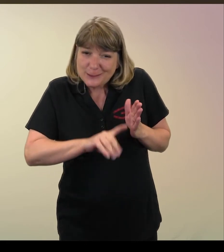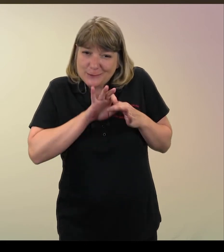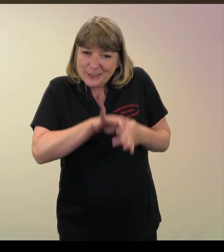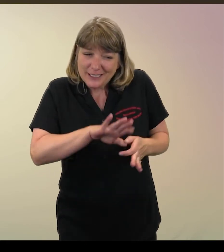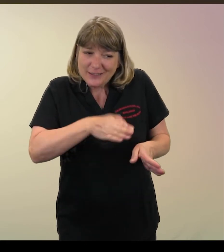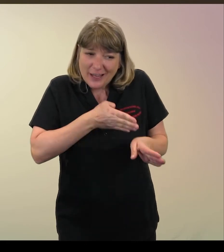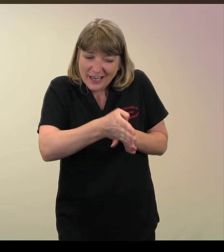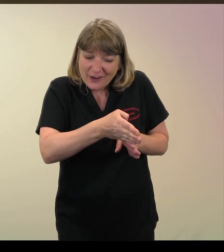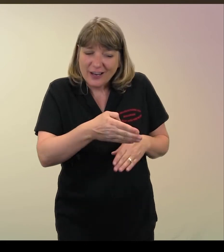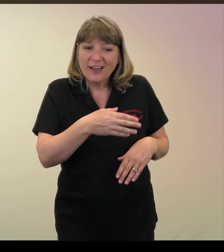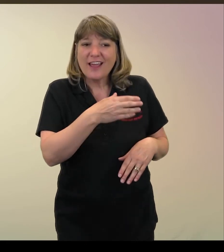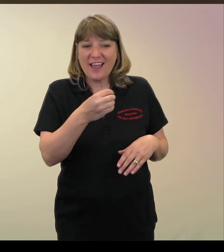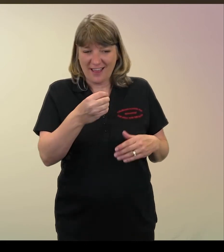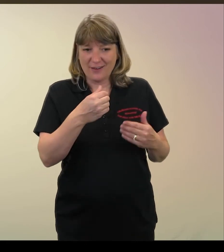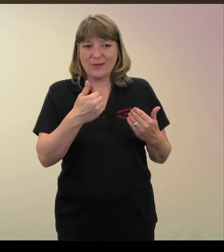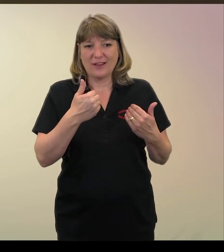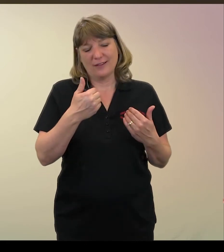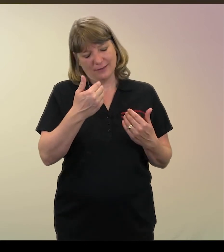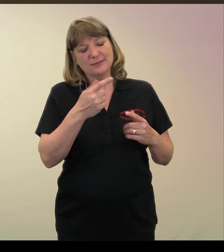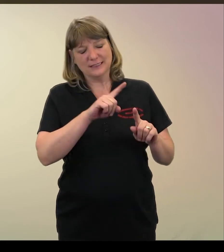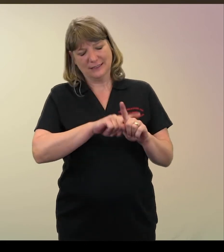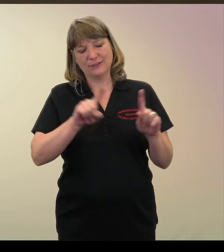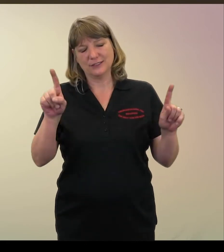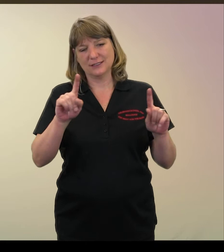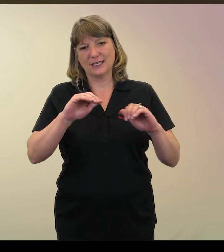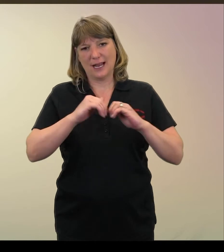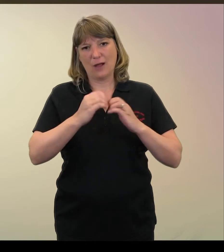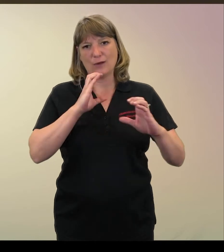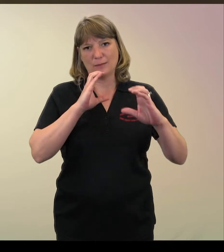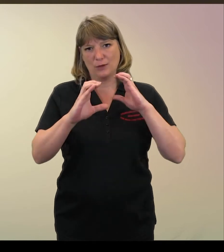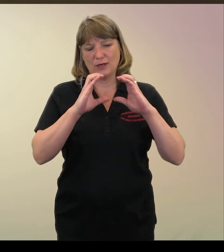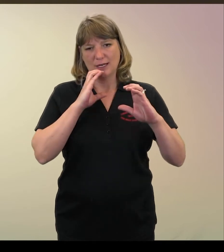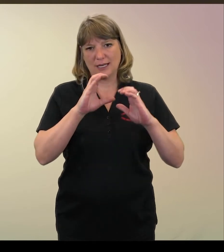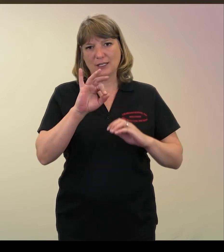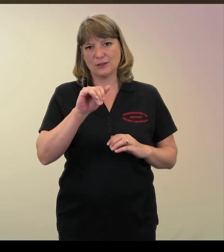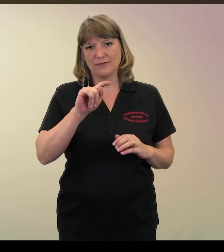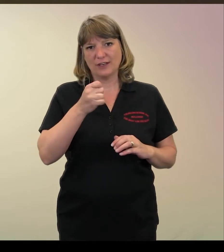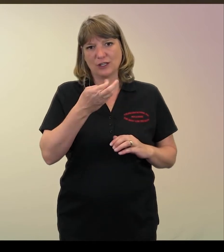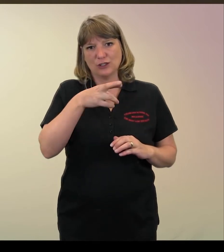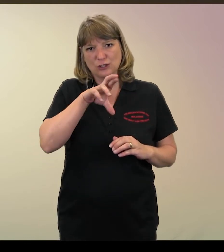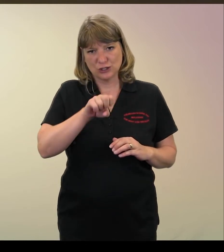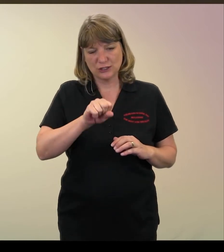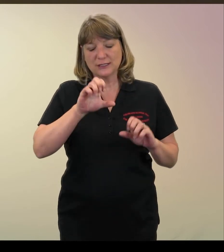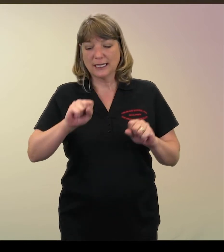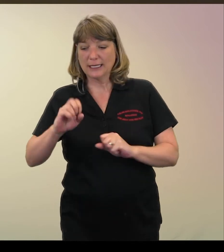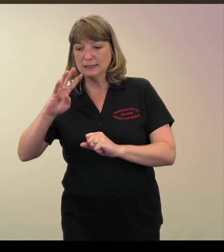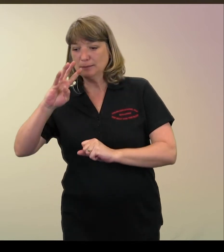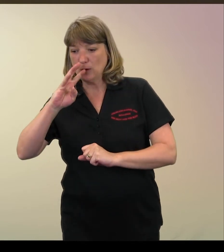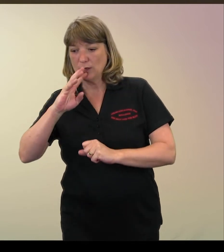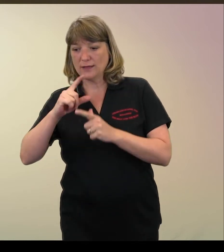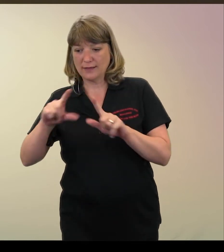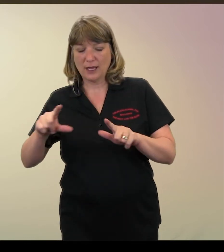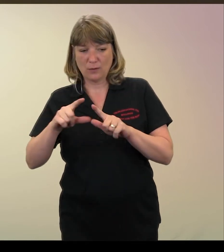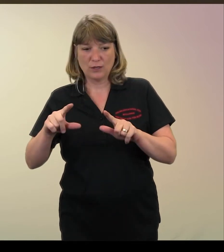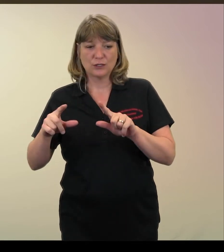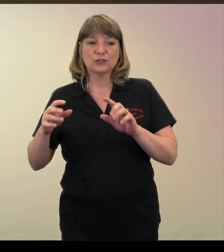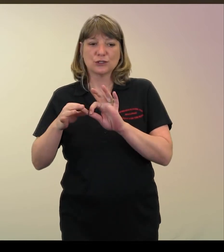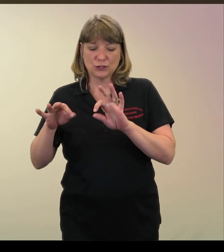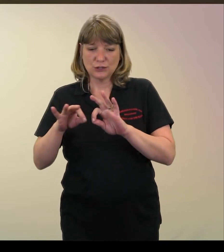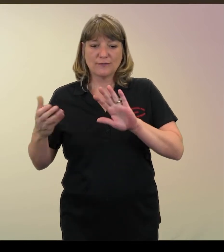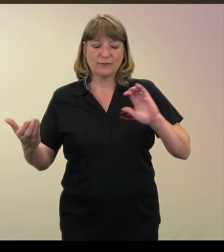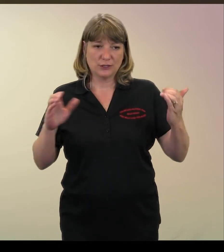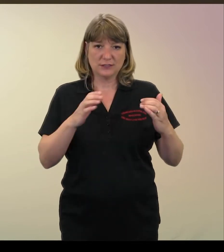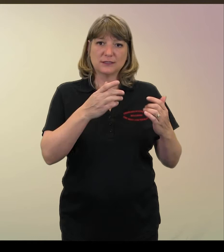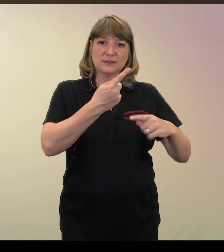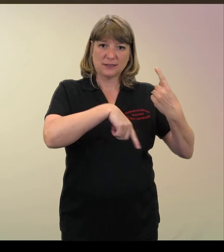this area. And there are differences in how these communication features can present in a spoken language versus